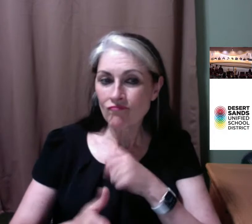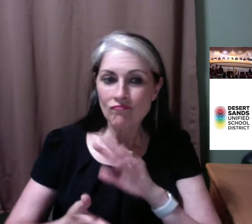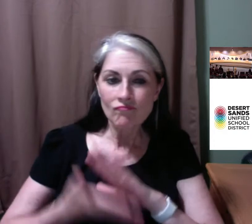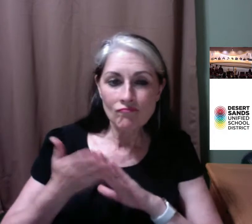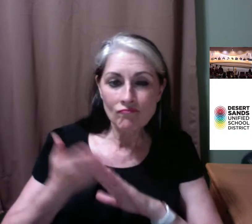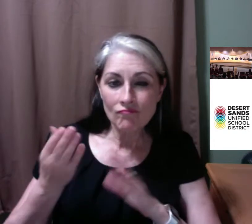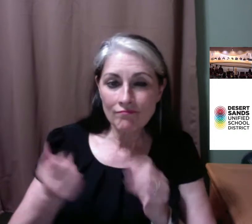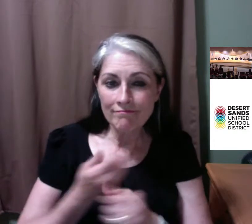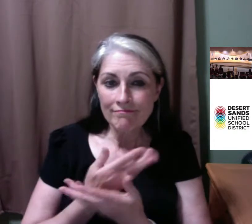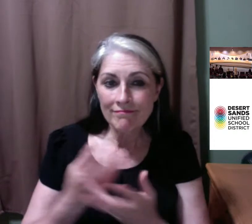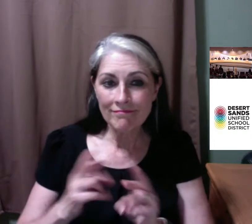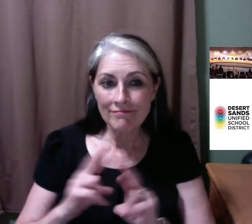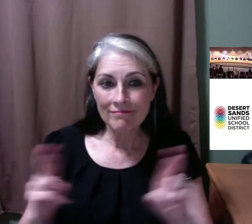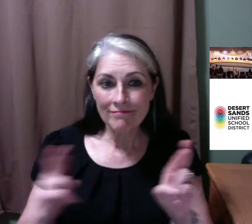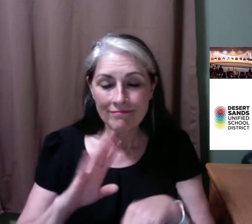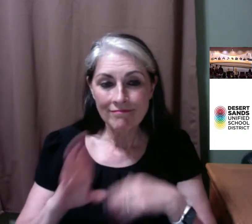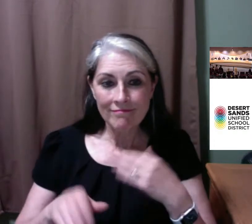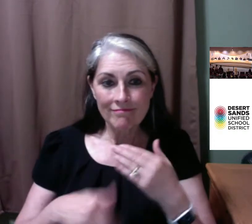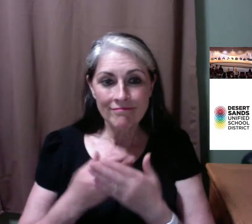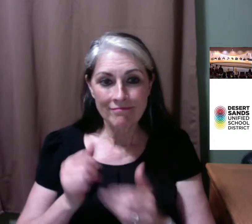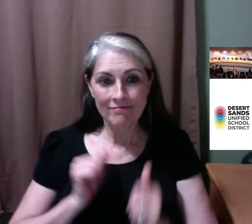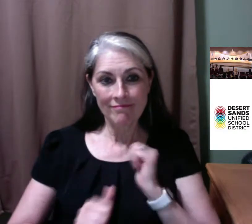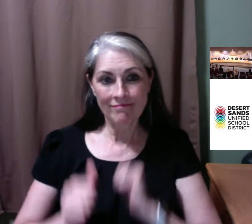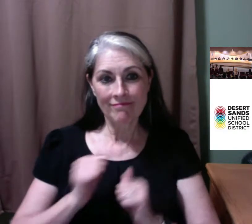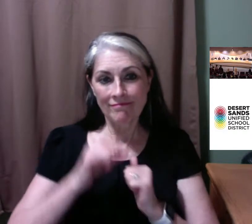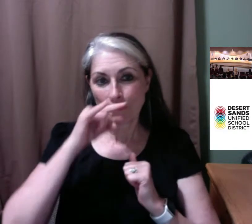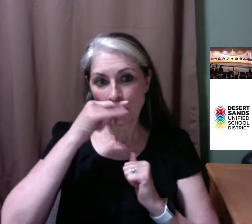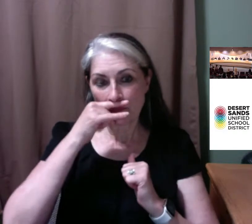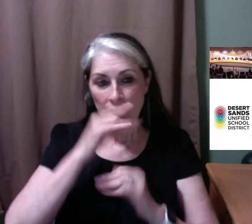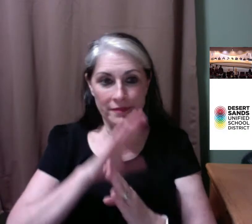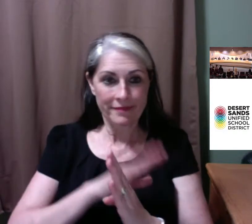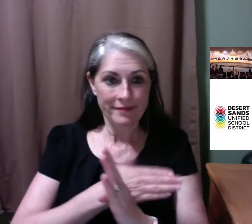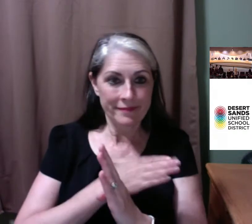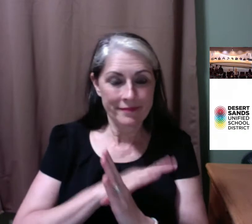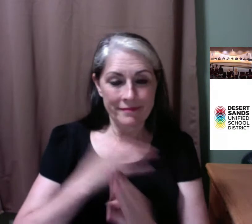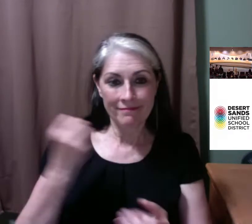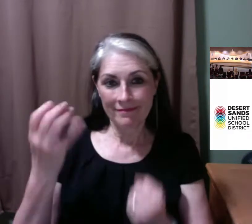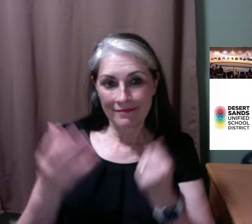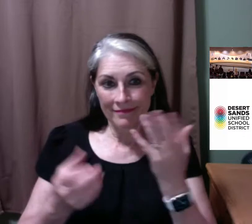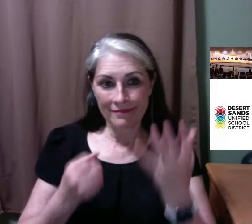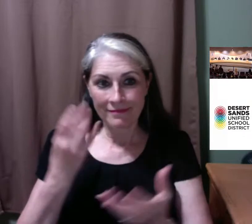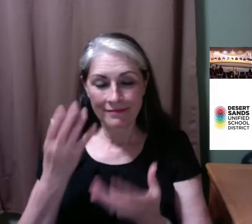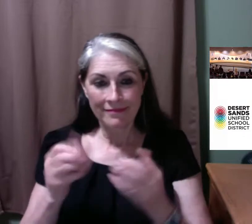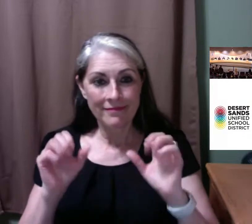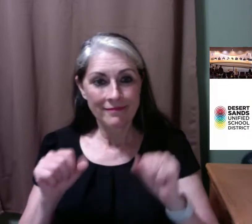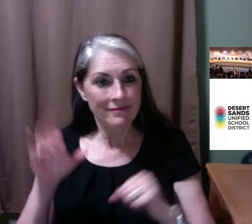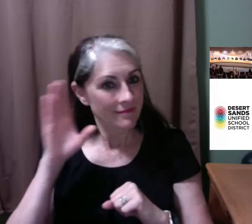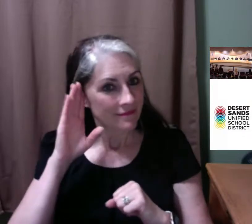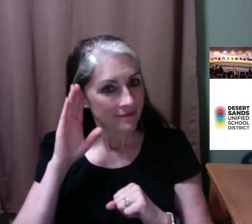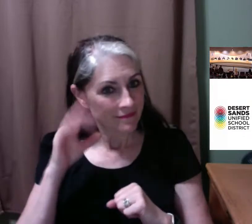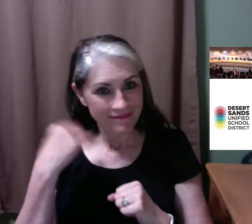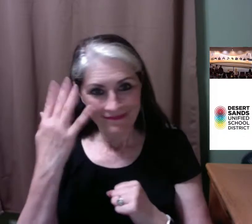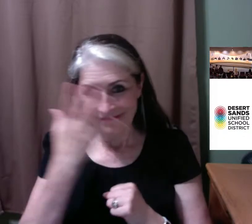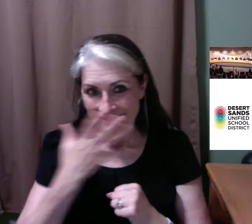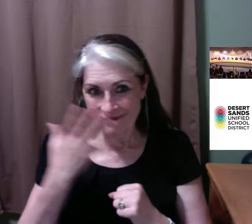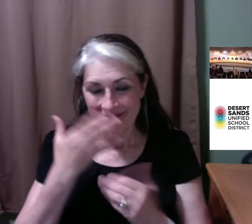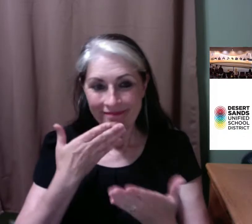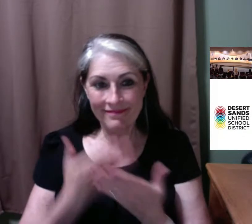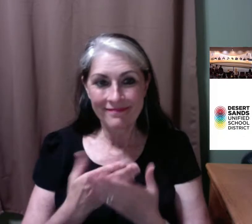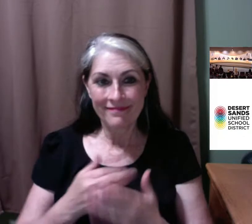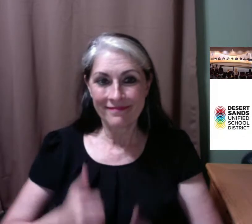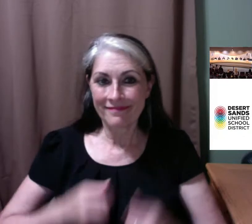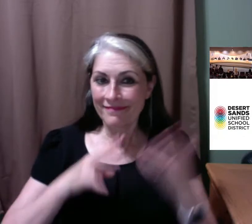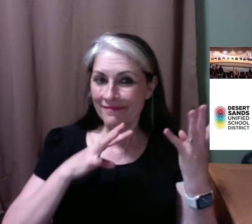ready so that all the performances by our kids for the bands and choirs that were involved could sound and look good, and that our live streaming would work